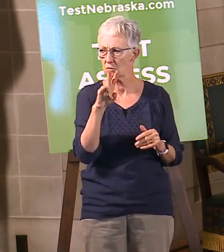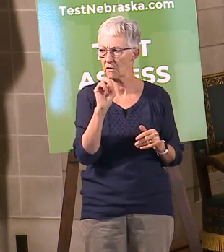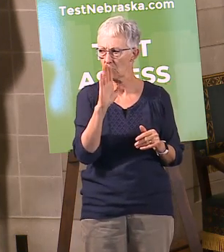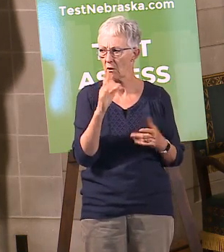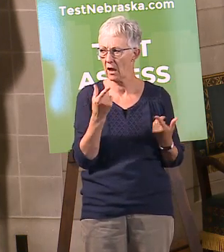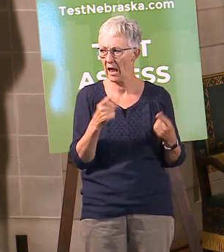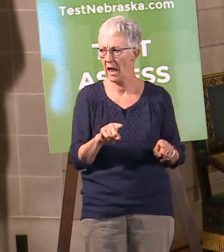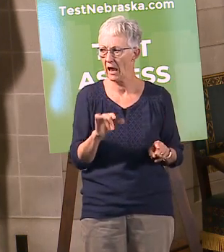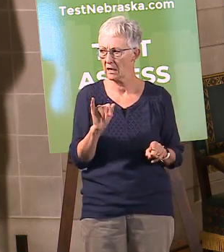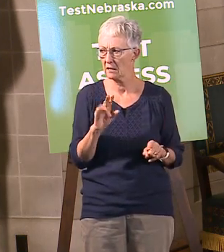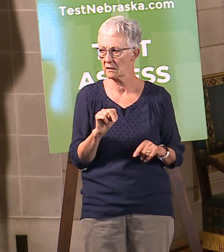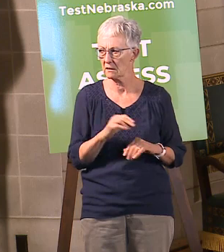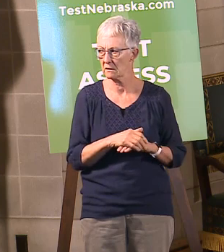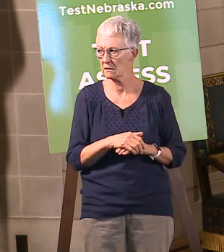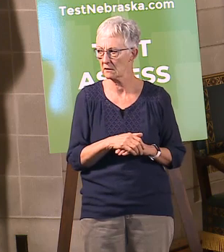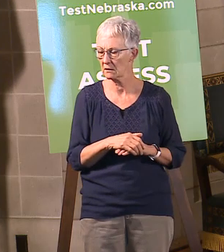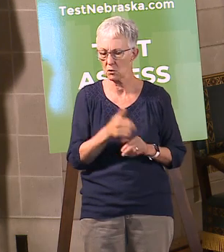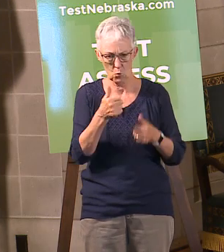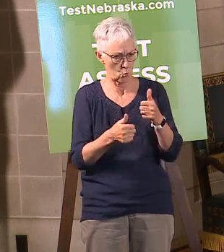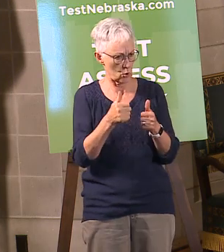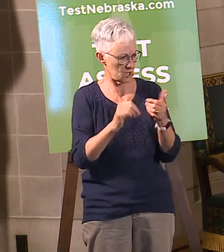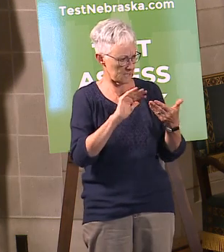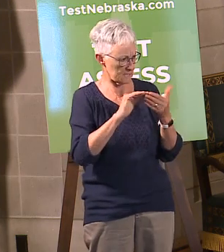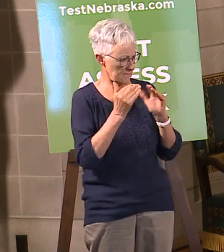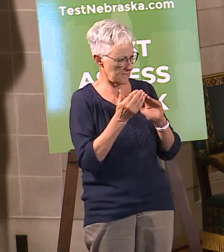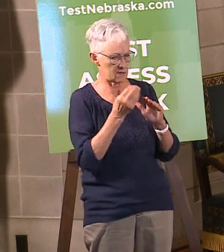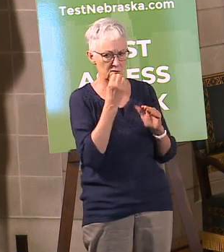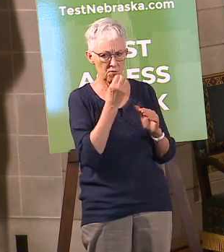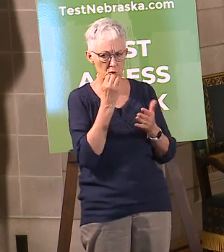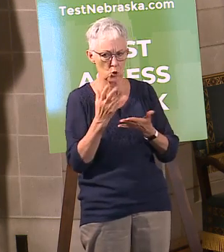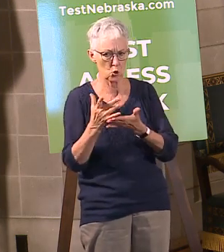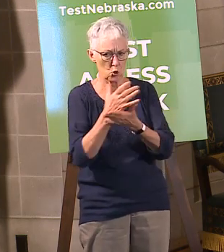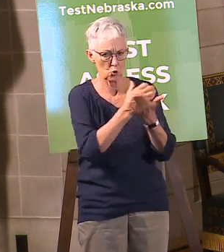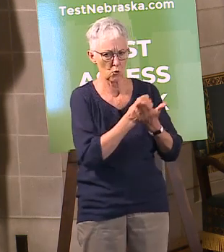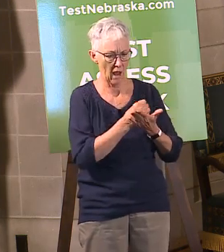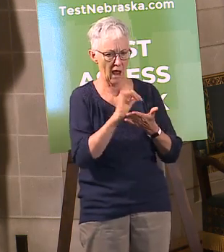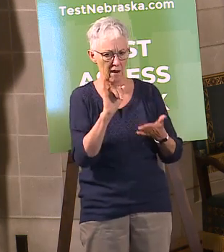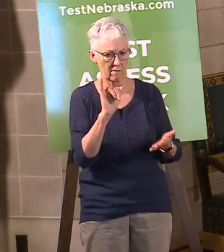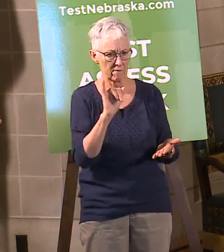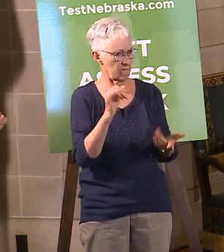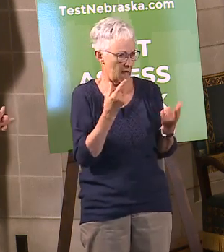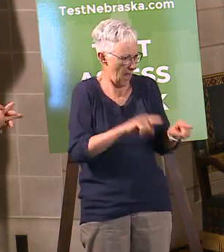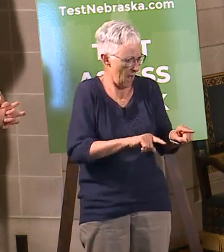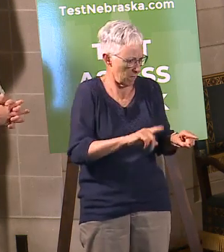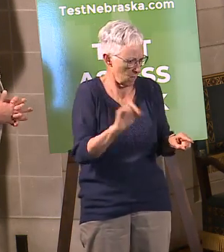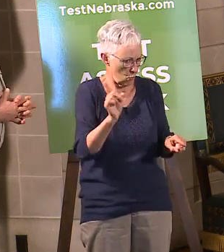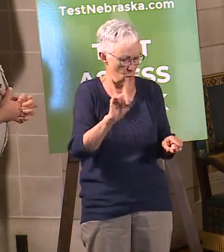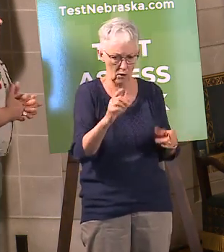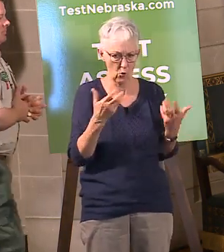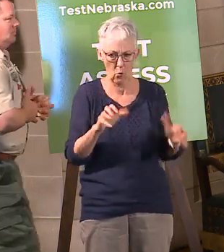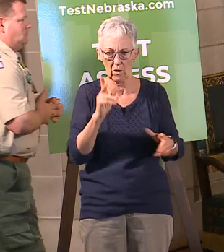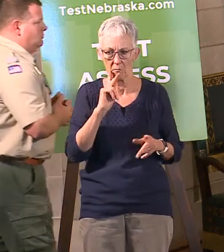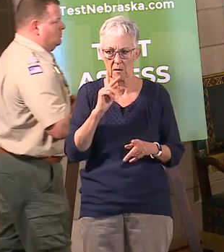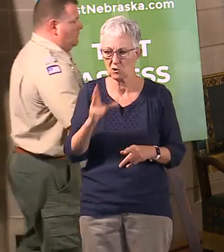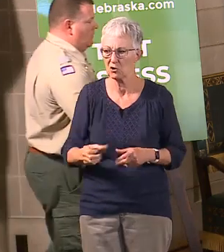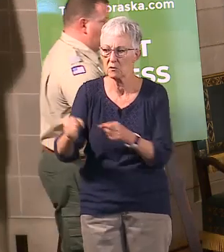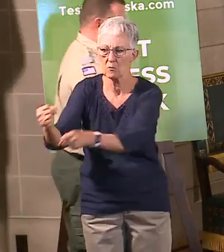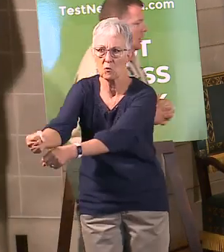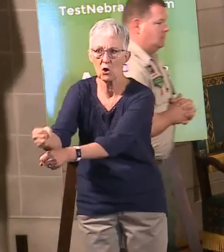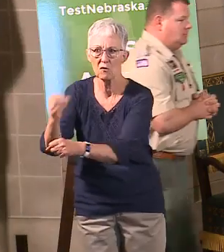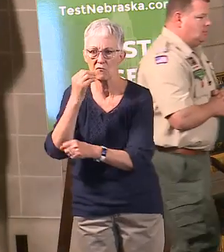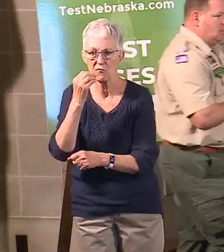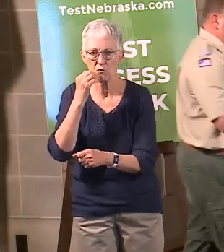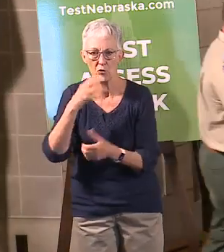isn't happening. All right, so Charlie Brogan wants to know what cities food drive is happening in because he doesn't want people sending out food in cities where it's not happening. So you can come talk about that, Chris?